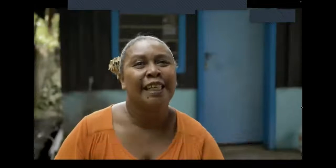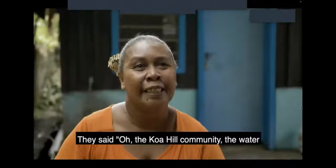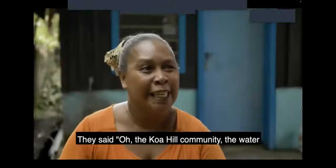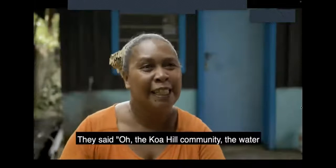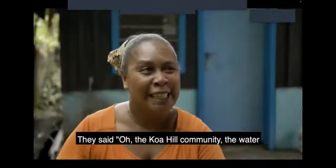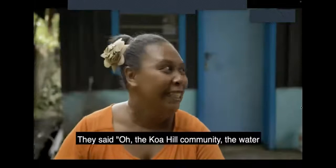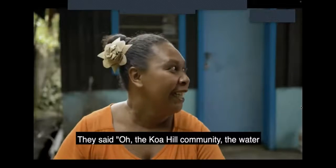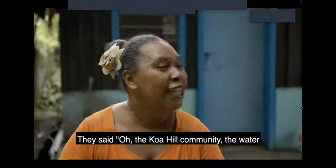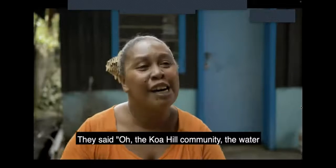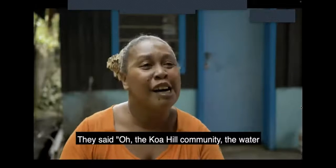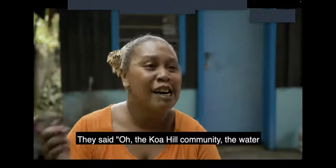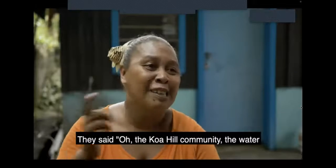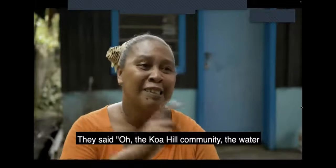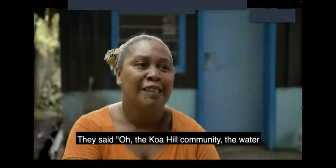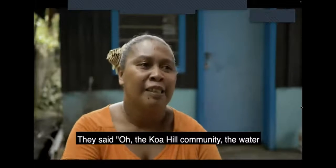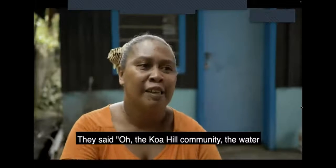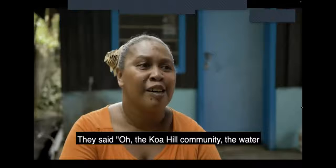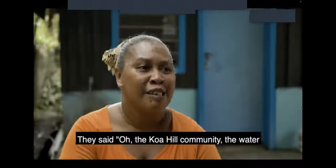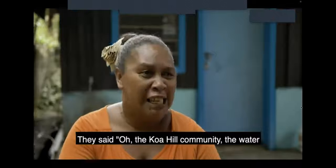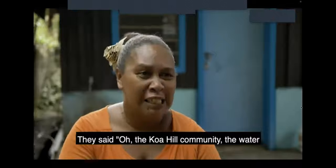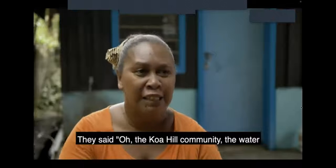what is happening. This is